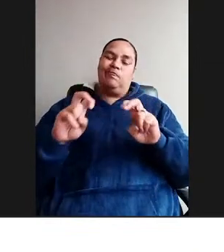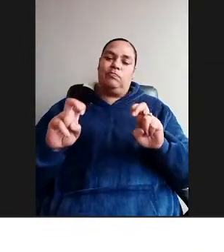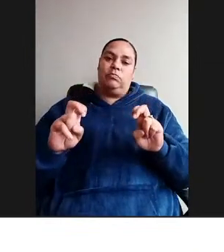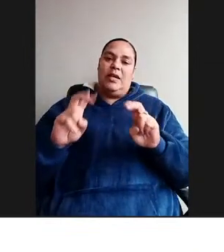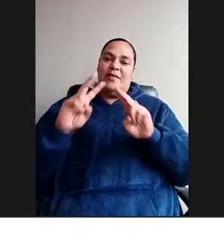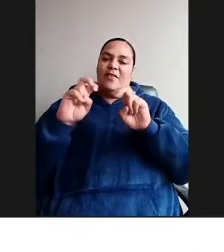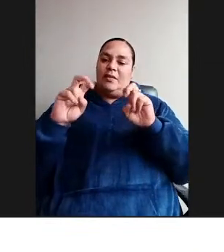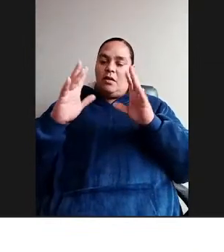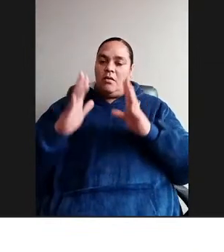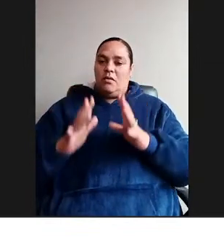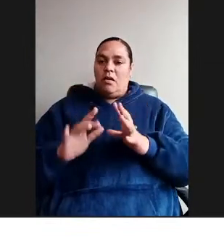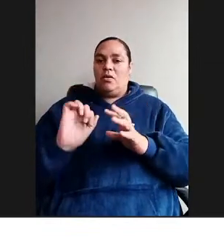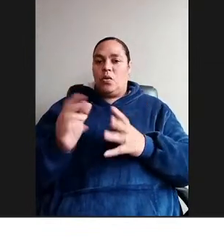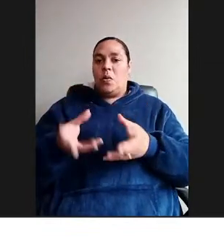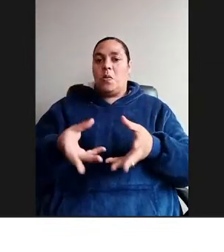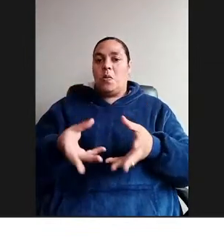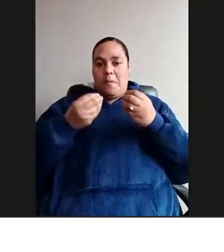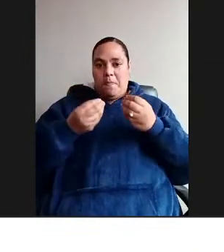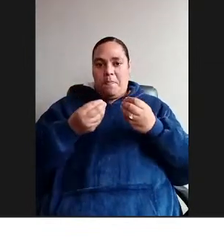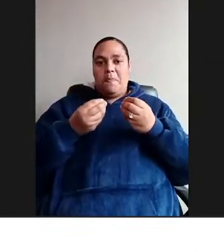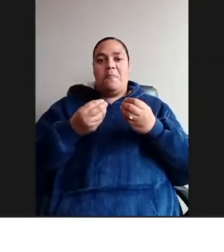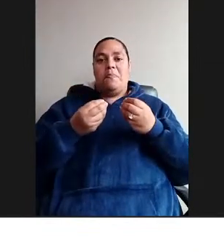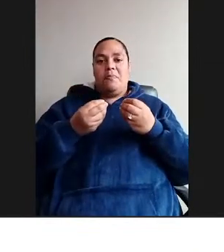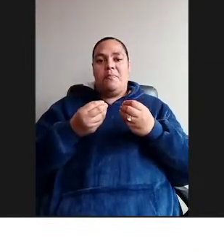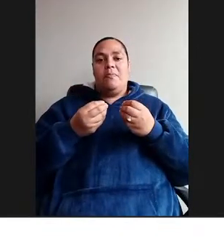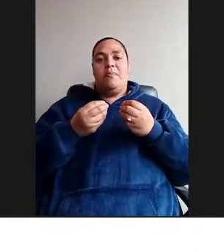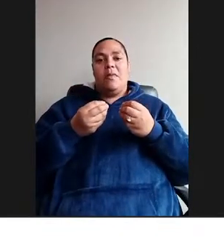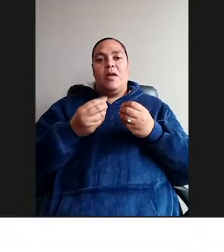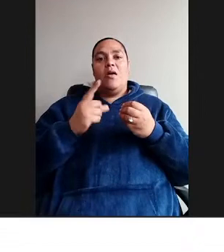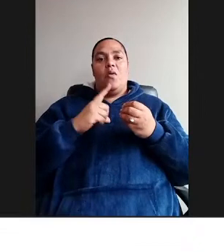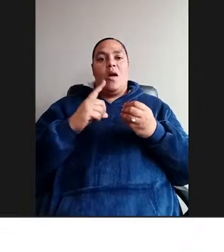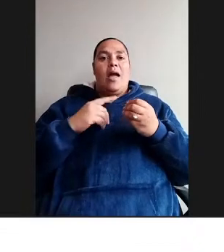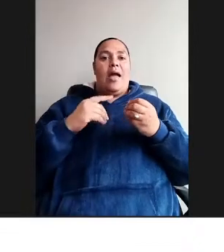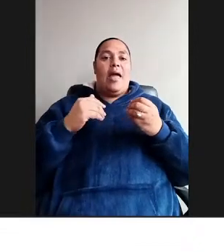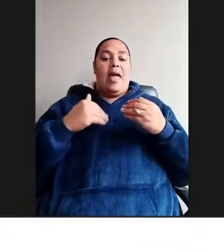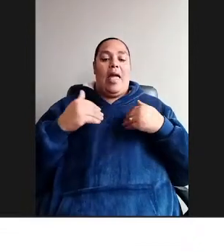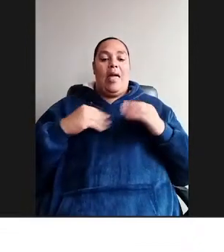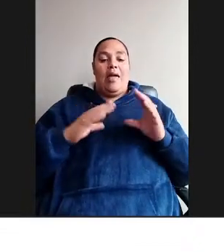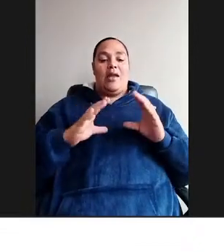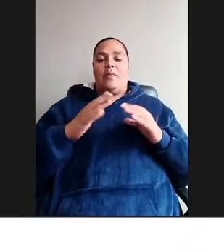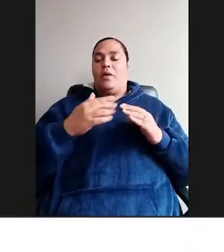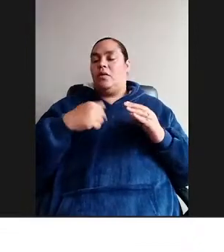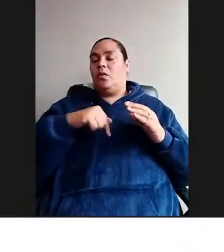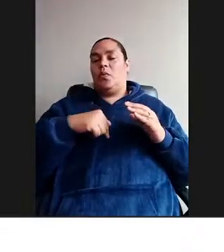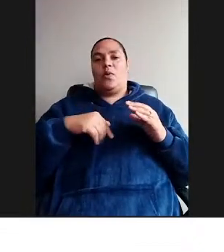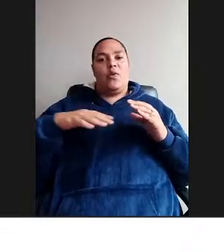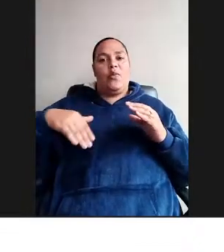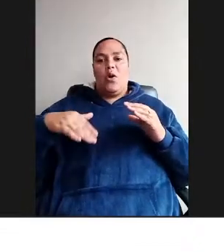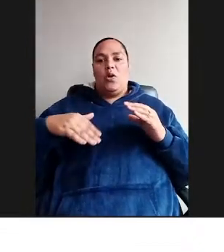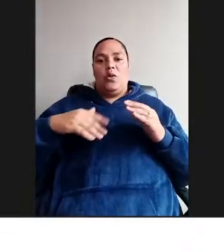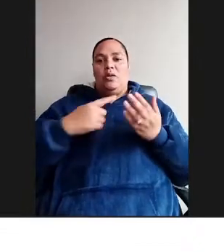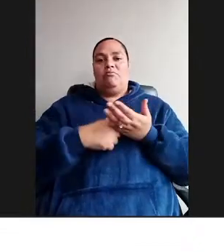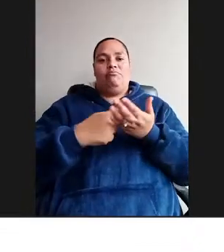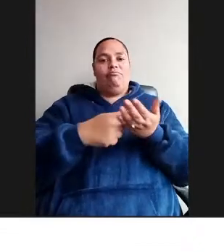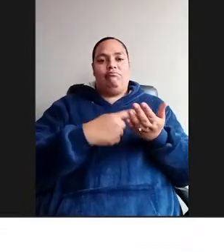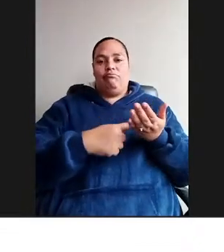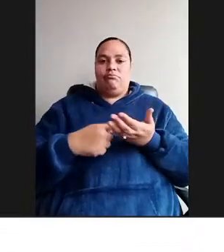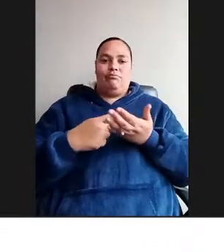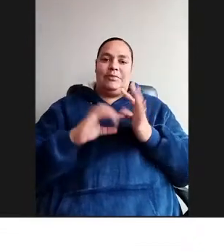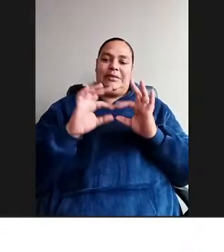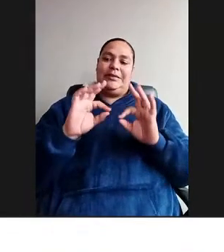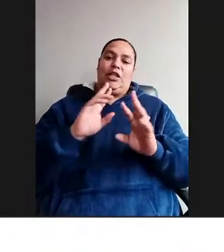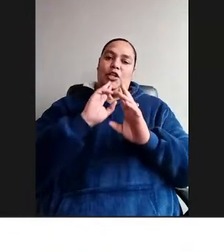been received. As the administration, we had not yet discussed the report itself